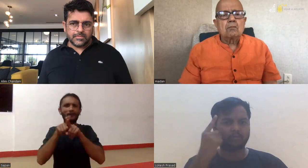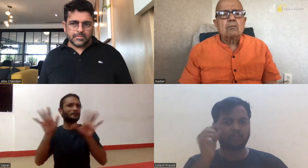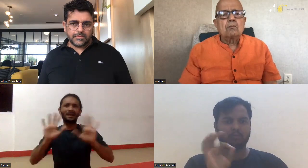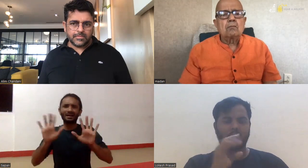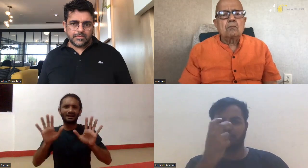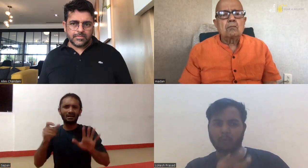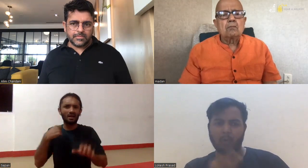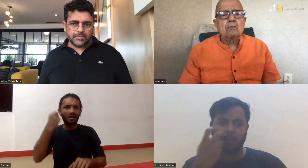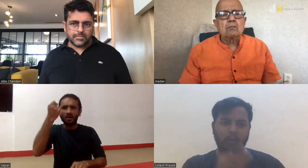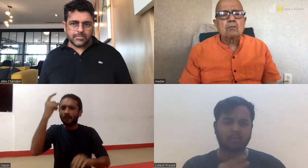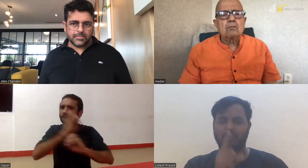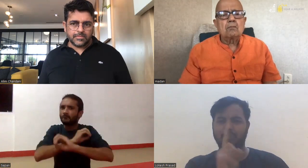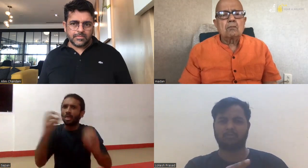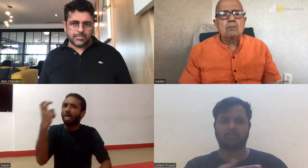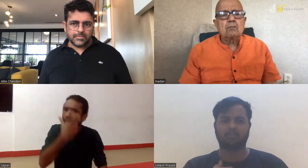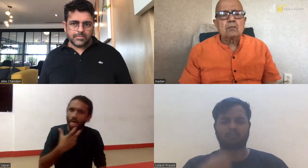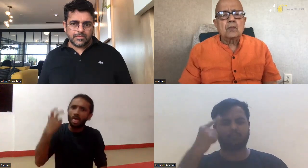that.